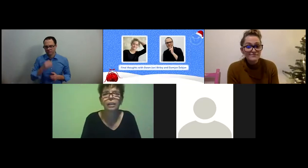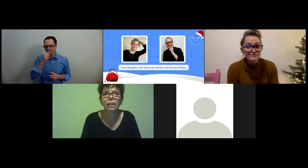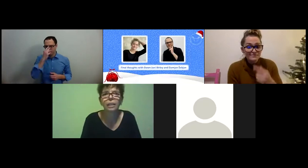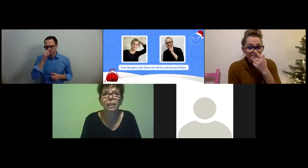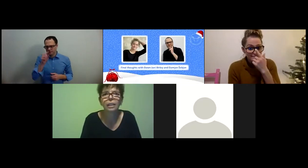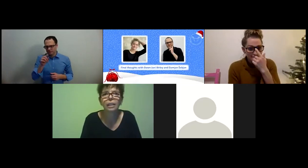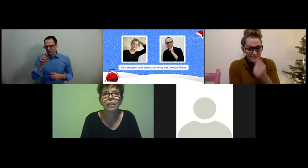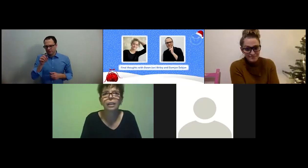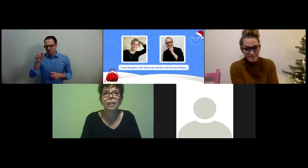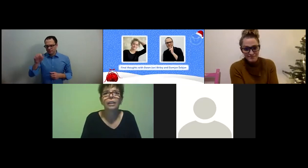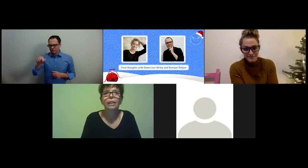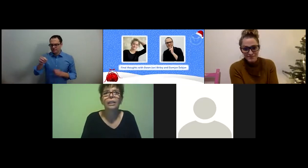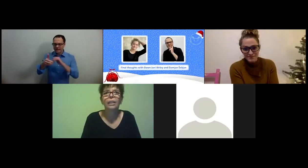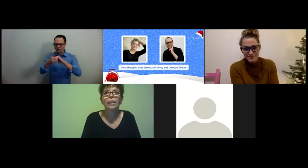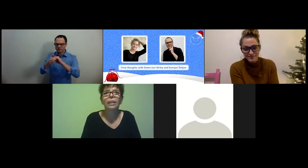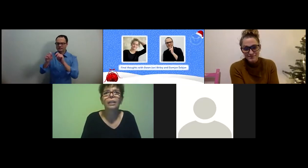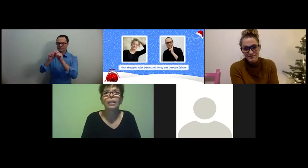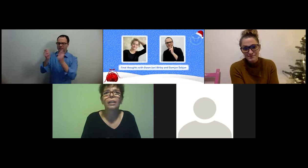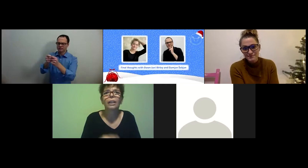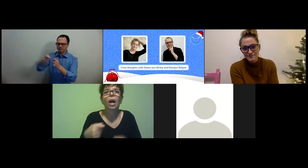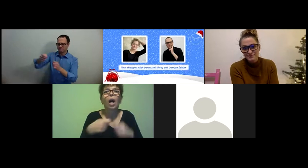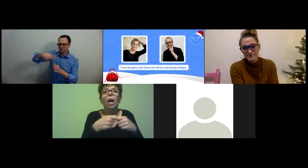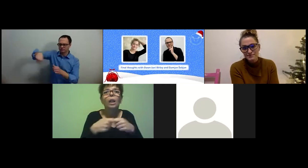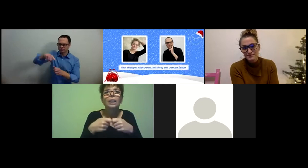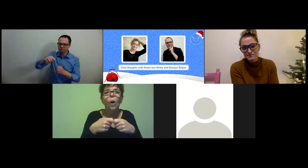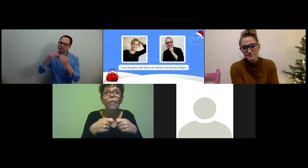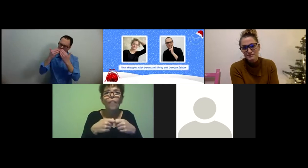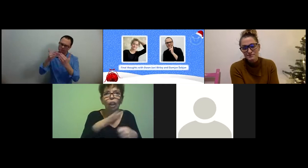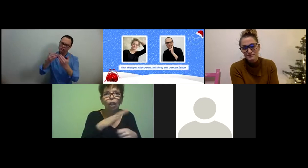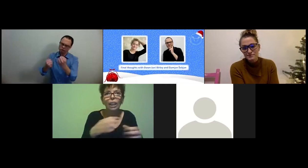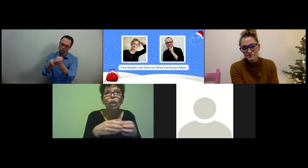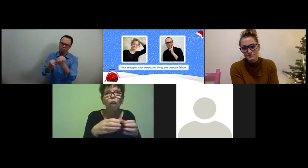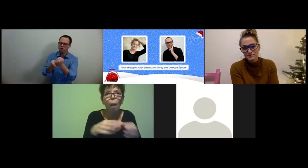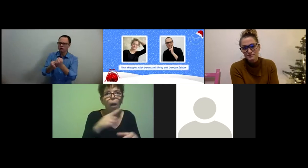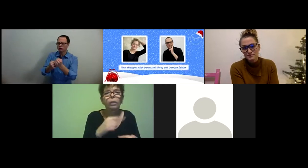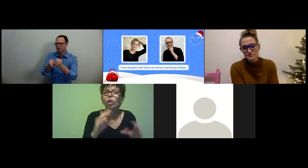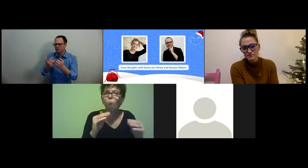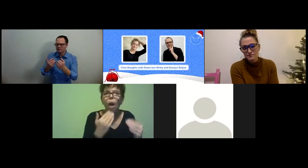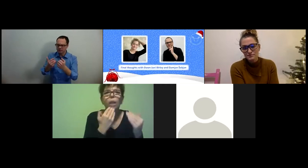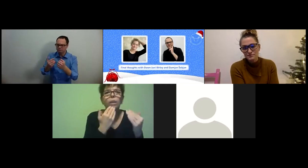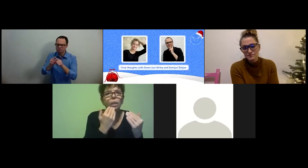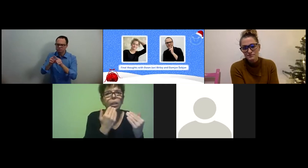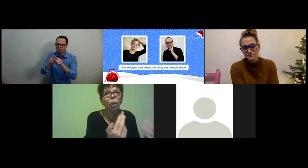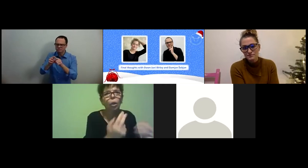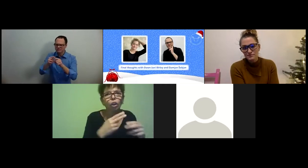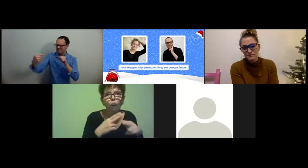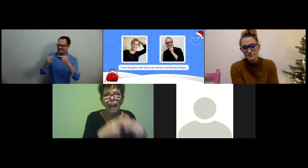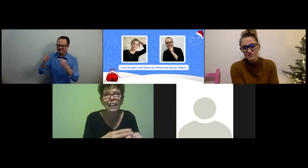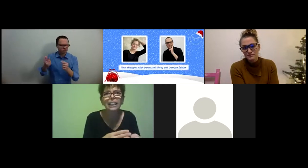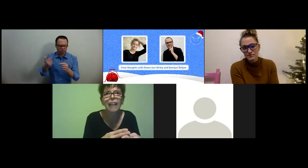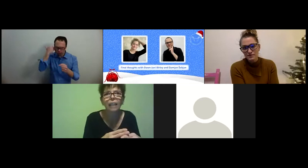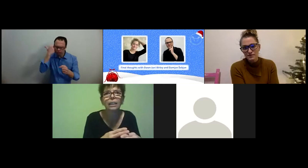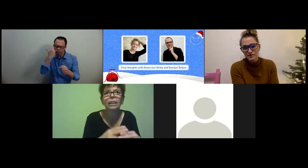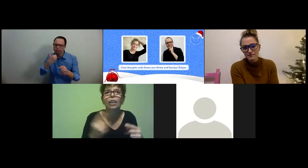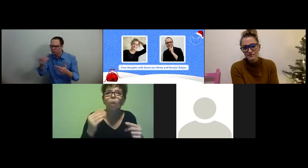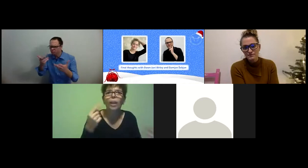as a technical group. That's something you could take on after this, thanks to your experience. Very good points. And I'm very grateful to